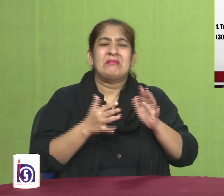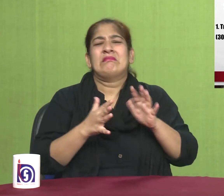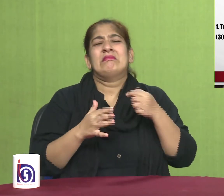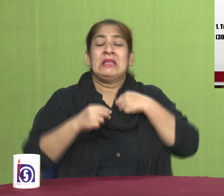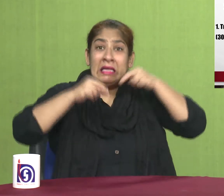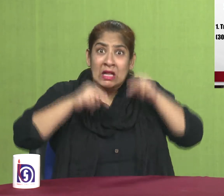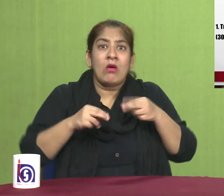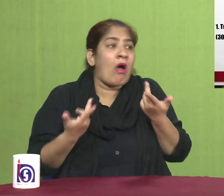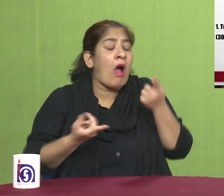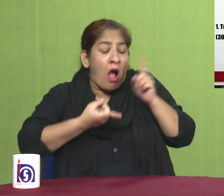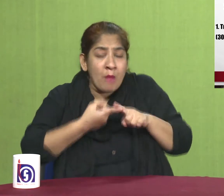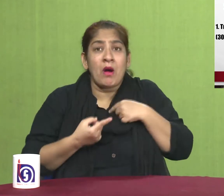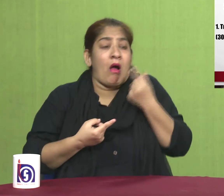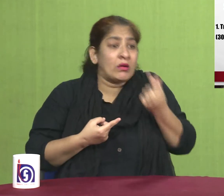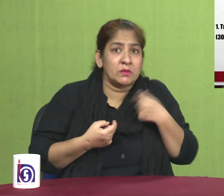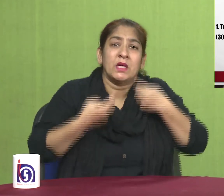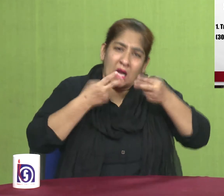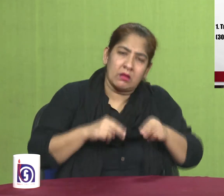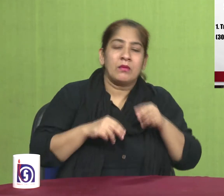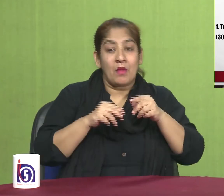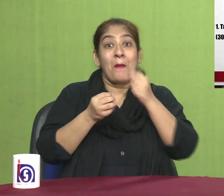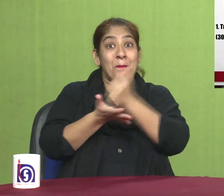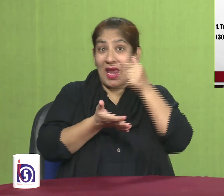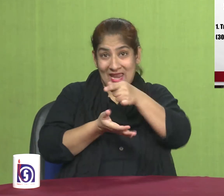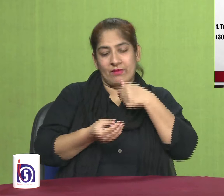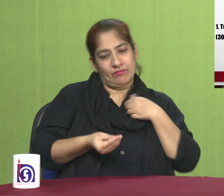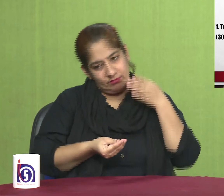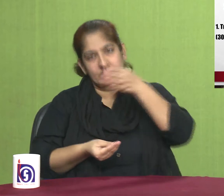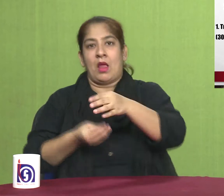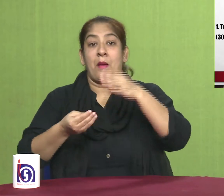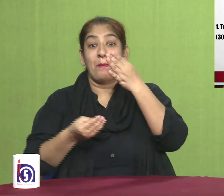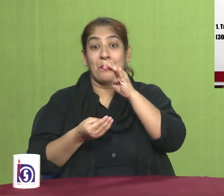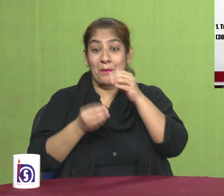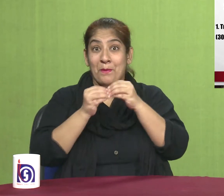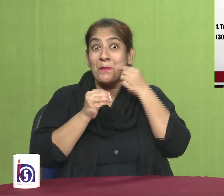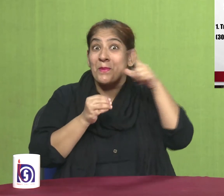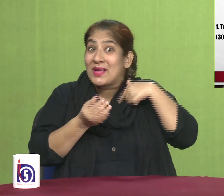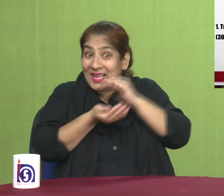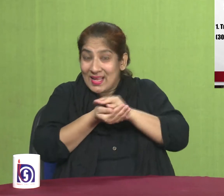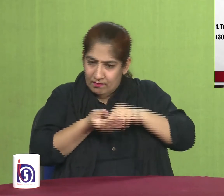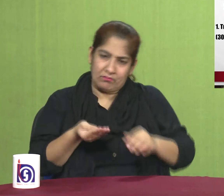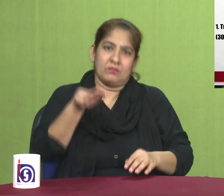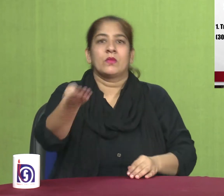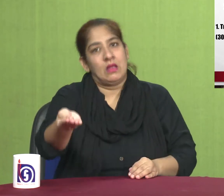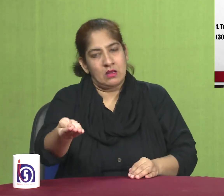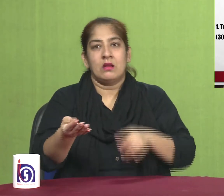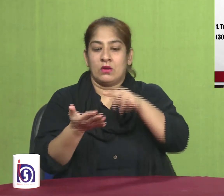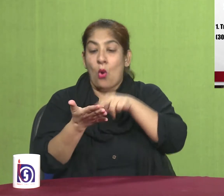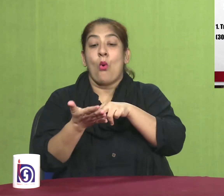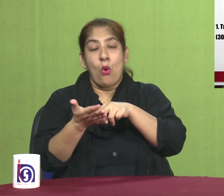other proof. But in case of emergency or need, we can show the bill